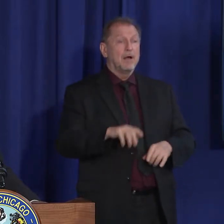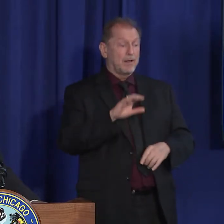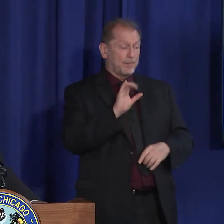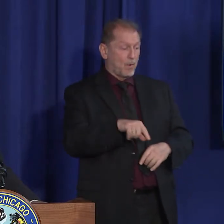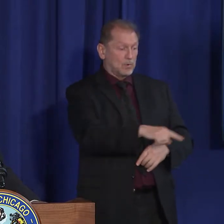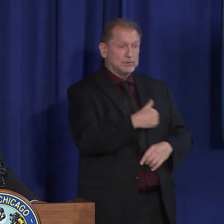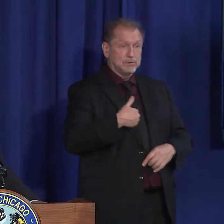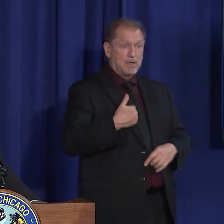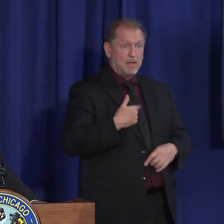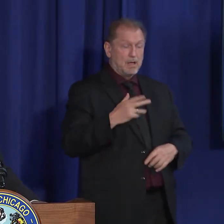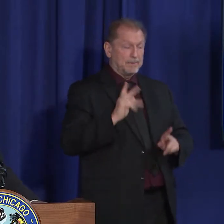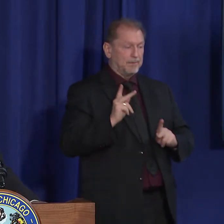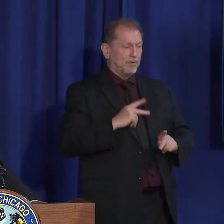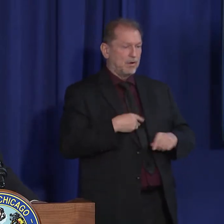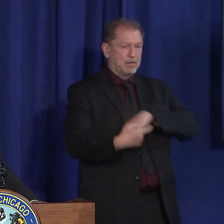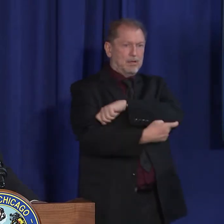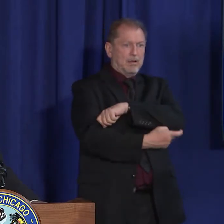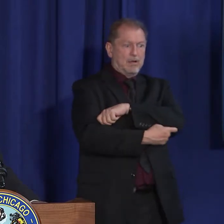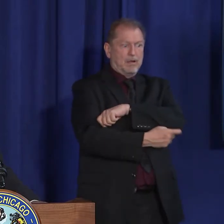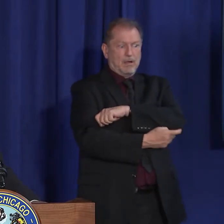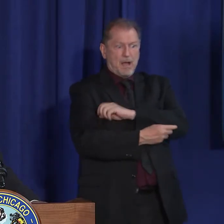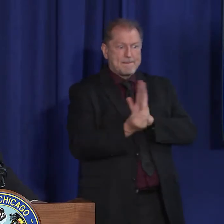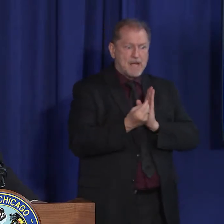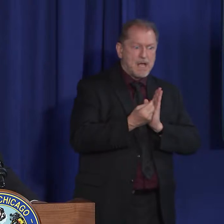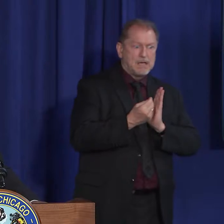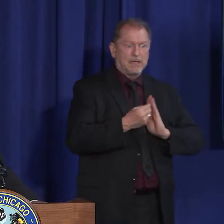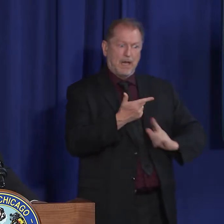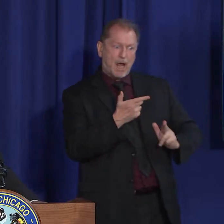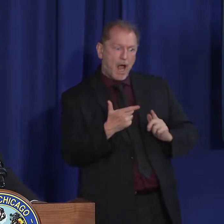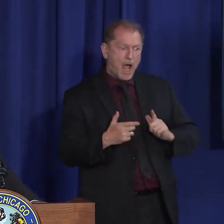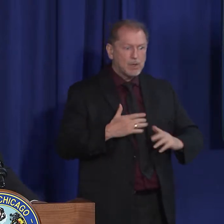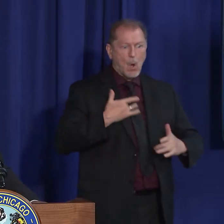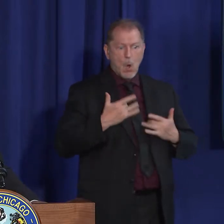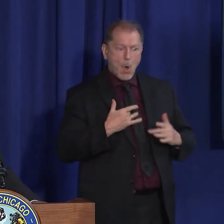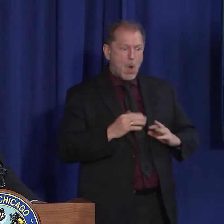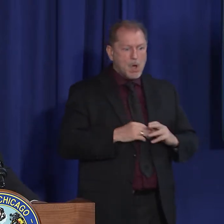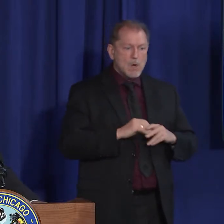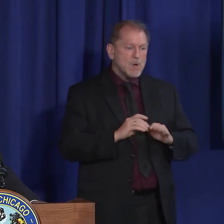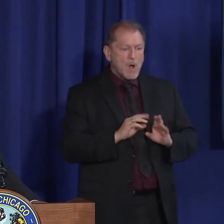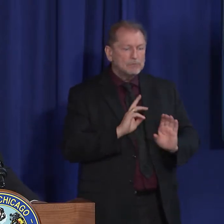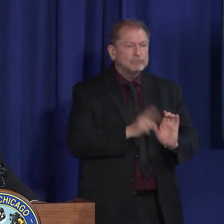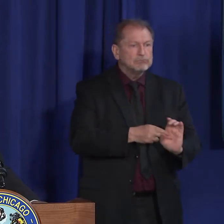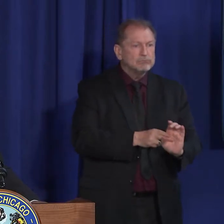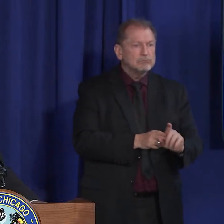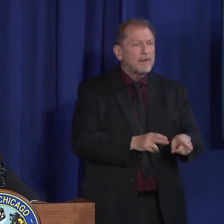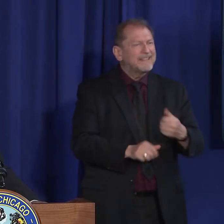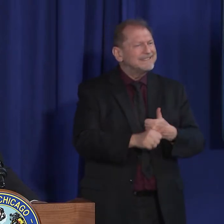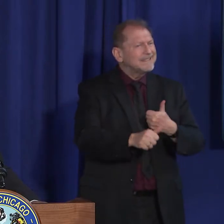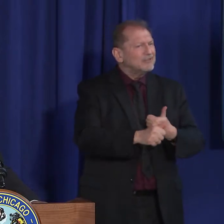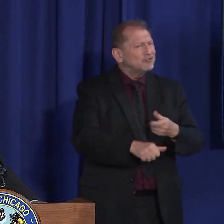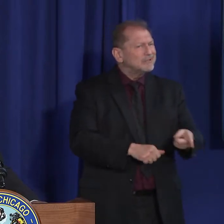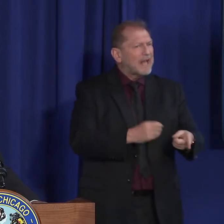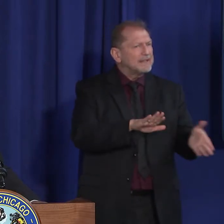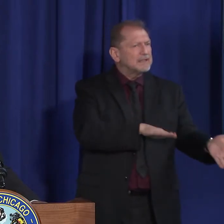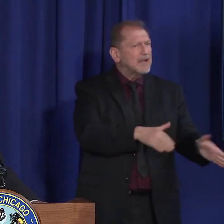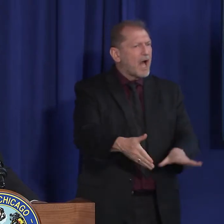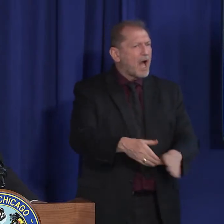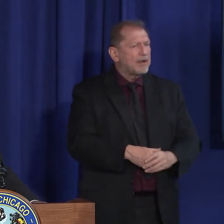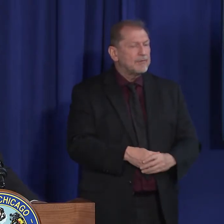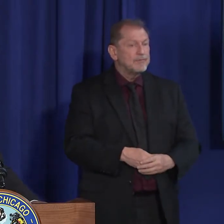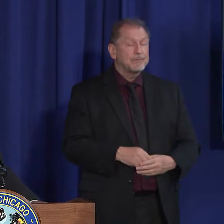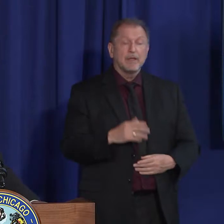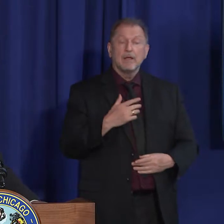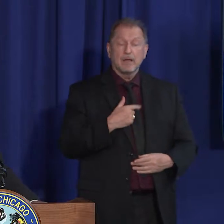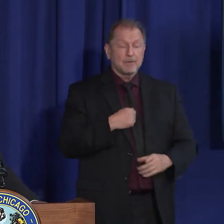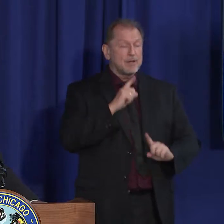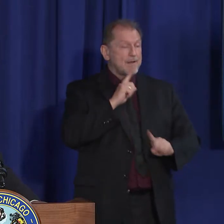into a gang life that is dangerous and oftentimes leads to death. So I'll say what I said in answer to the